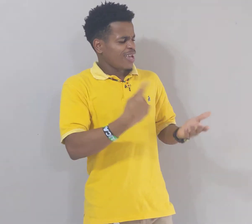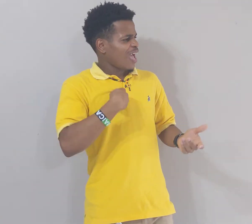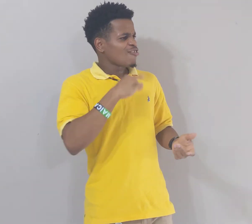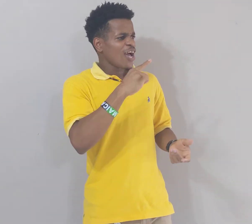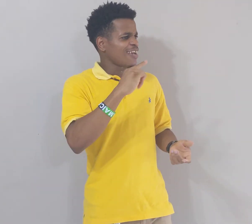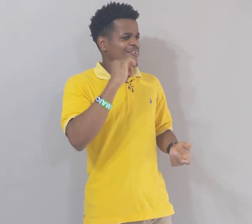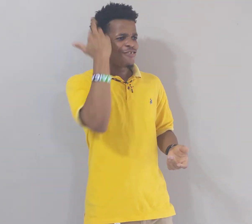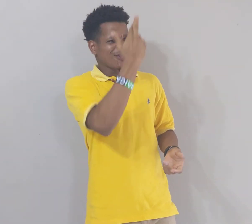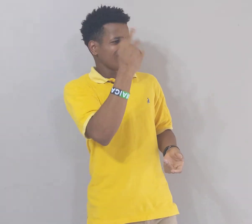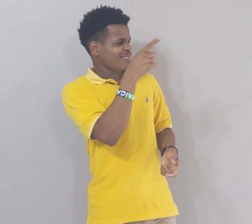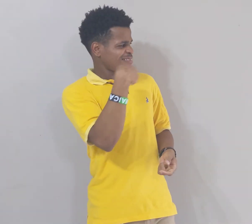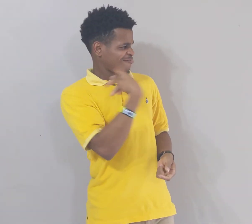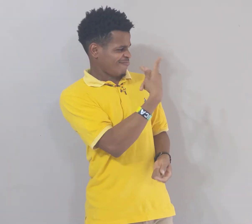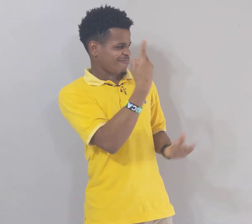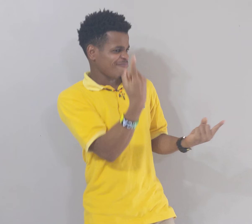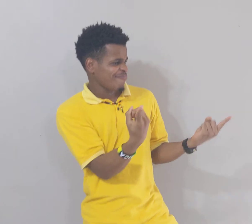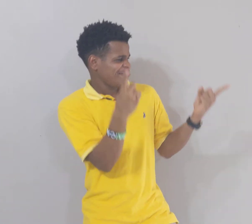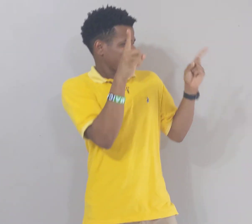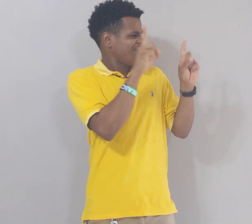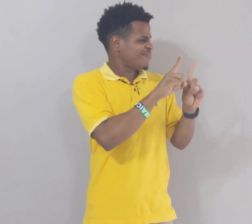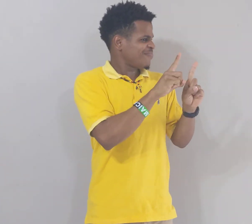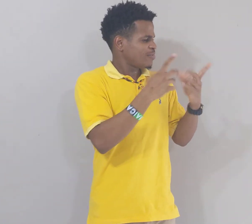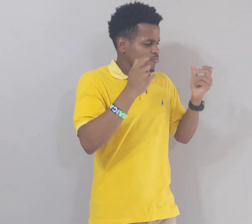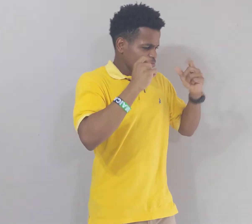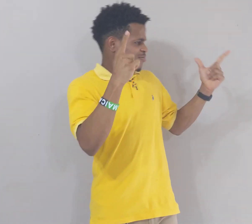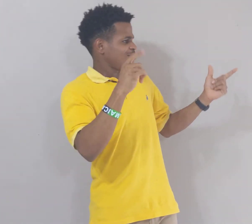He thanked me and was so blessed by it,